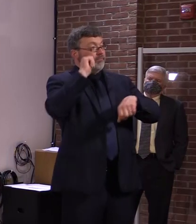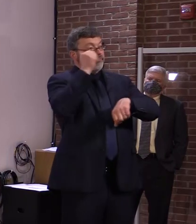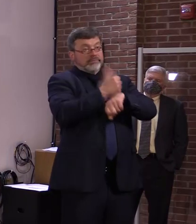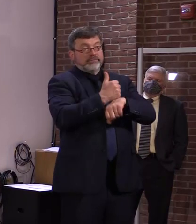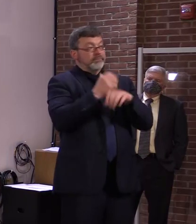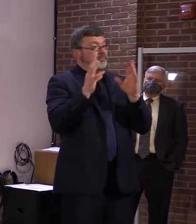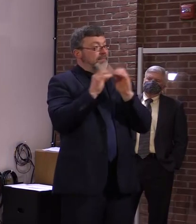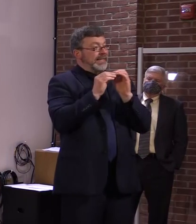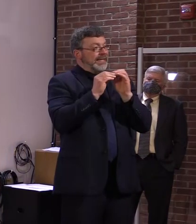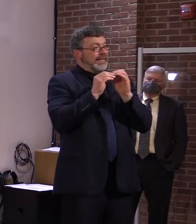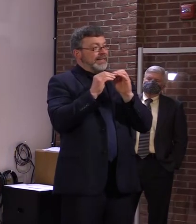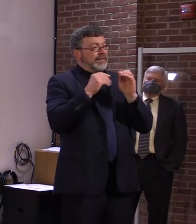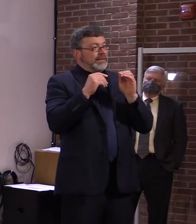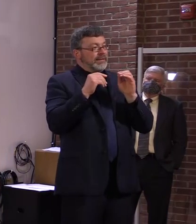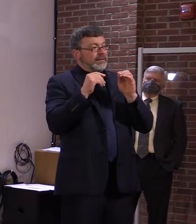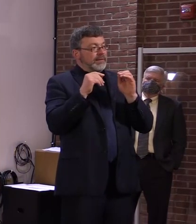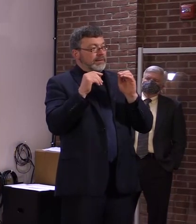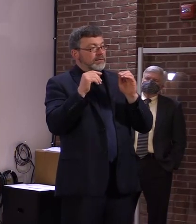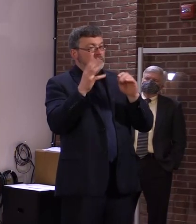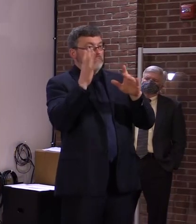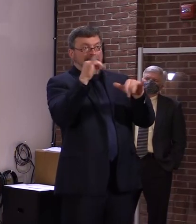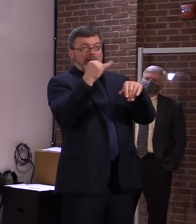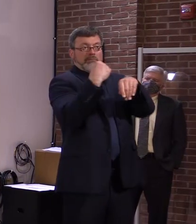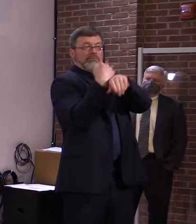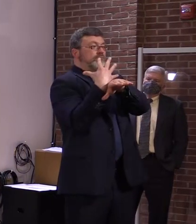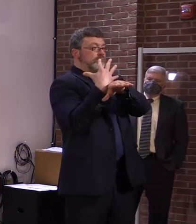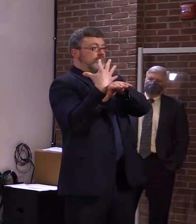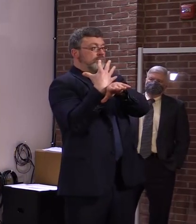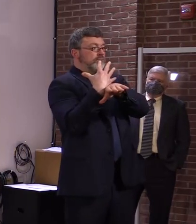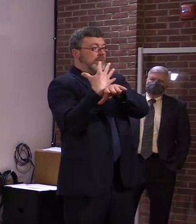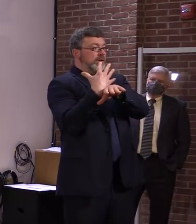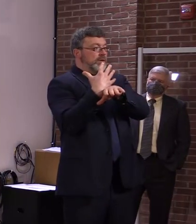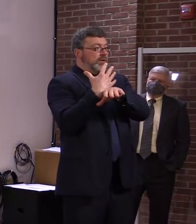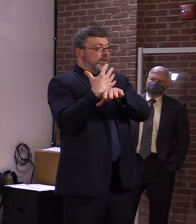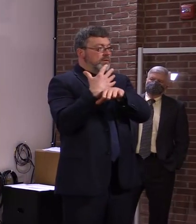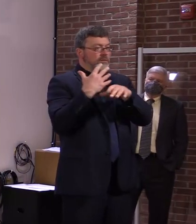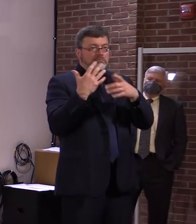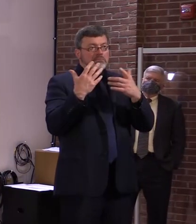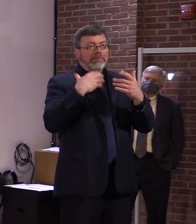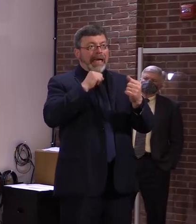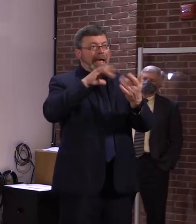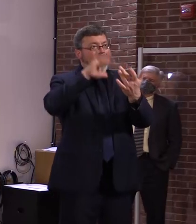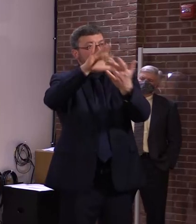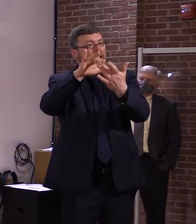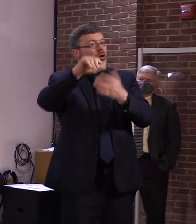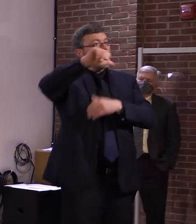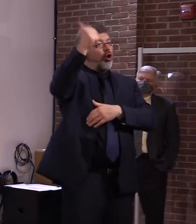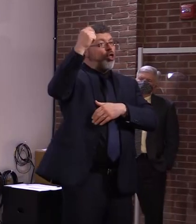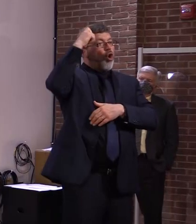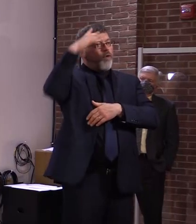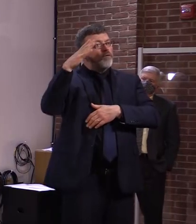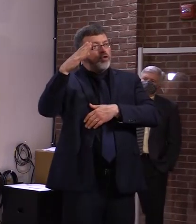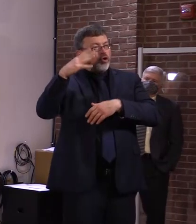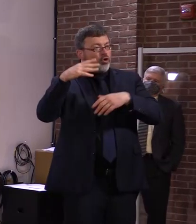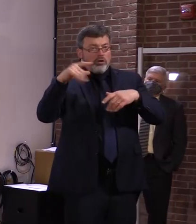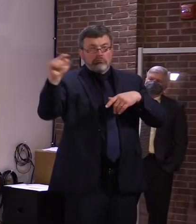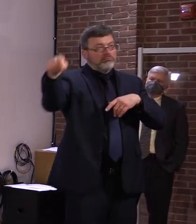to travel to it. I think that that's a good way to check in. Maybe there's going to be, in the future, maybe quarterly meetings, but maybe we can get